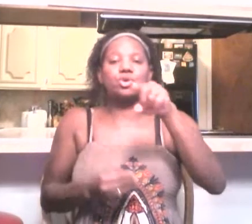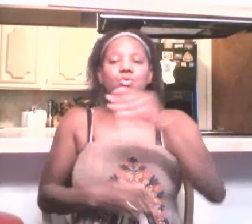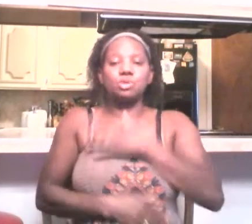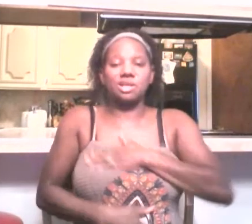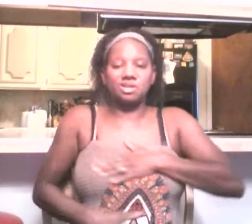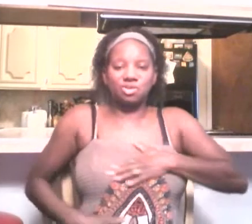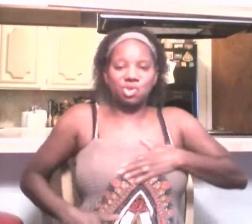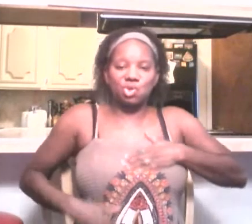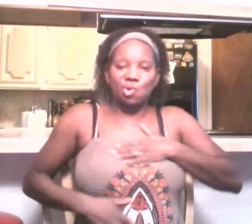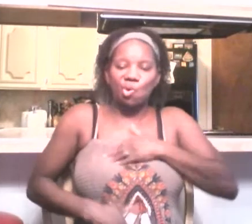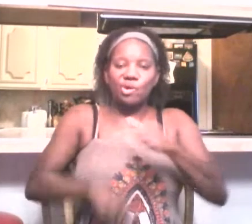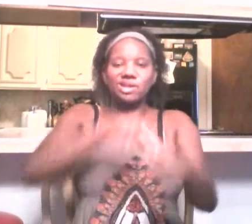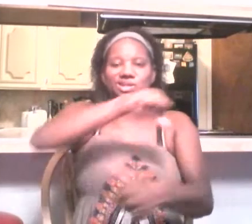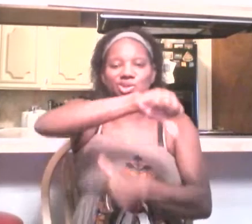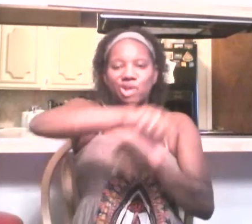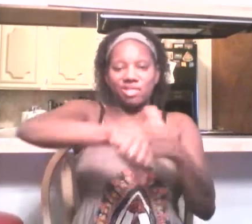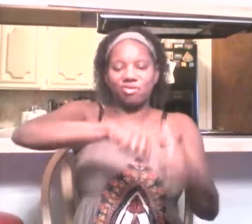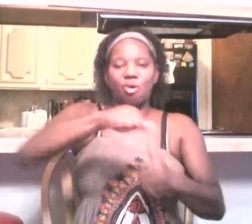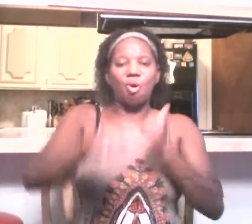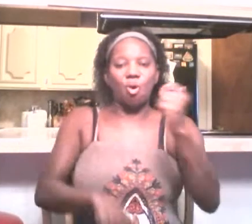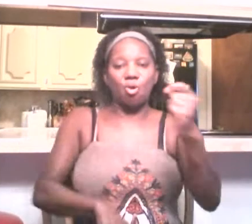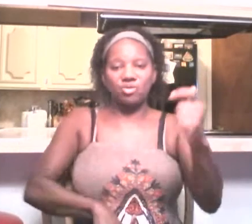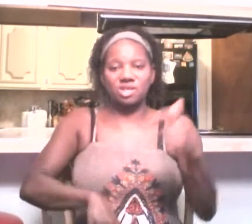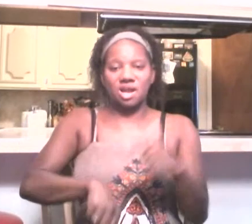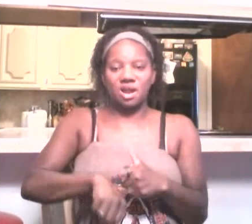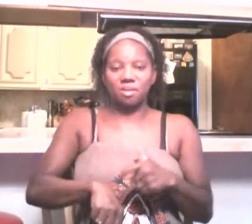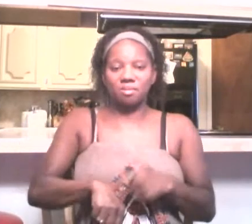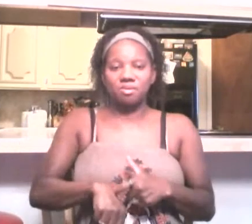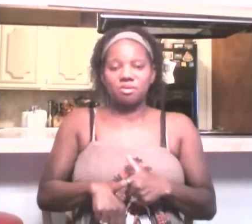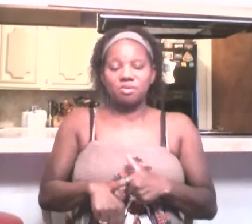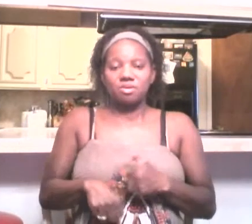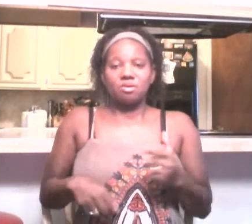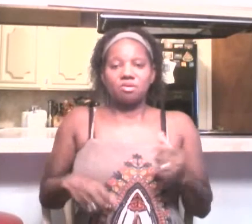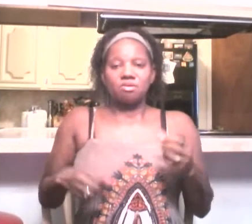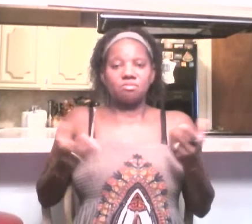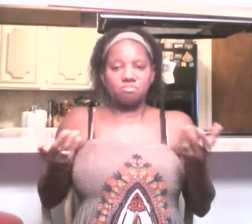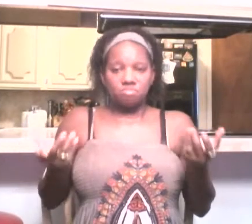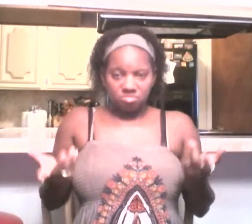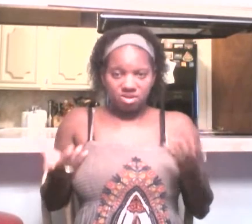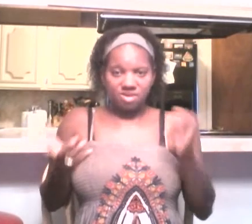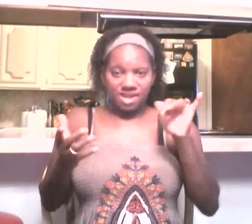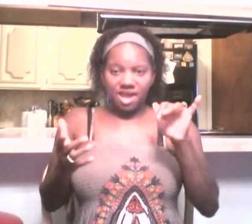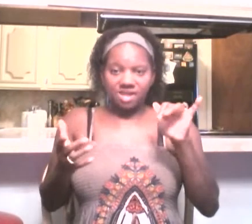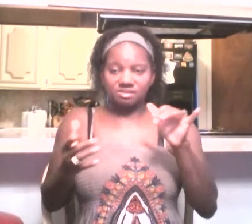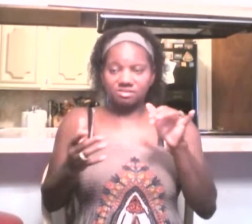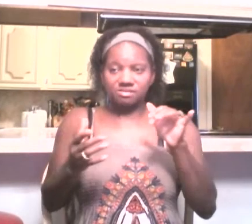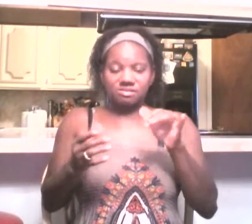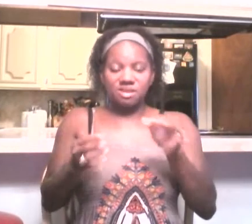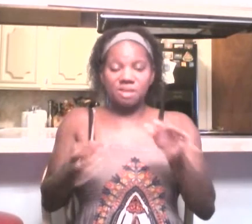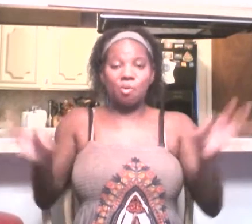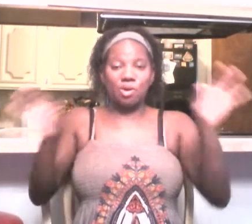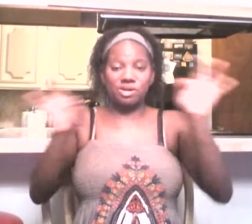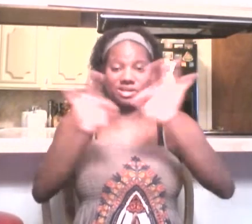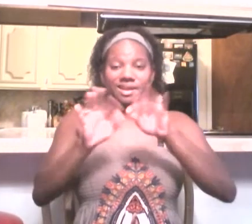will enjoy each other all the time. And that's important